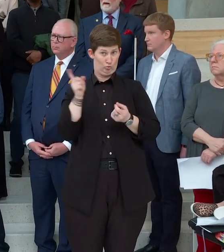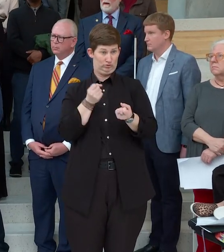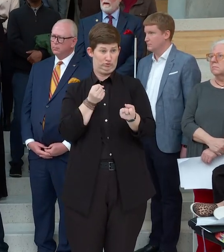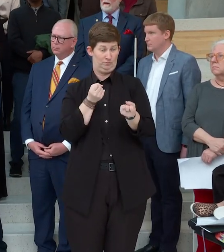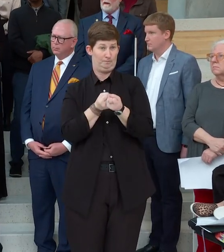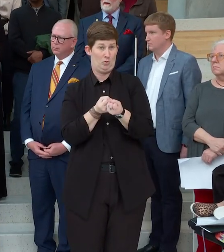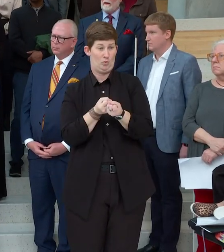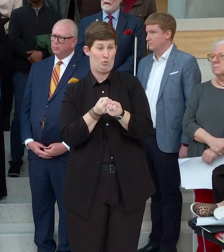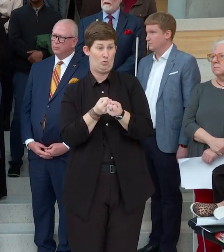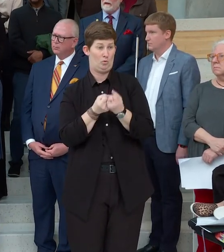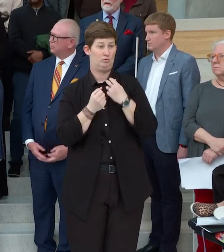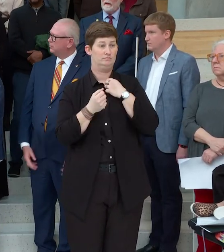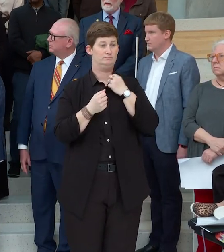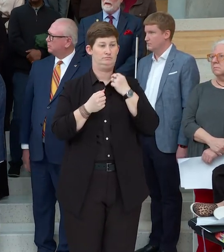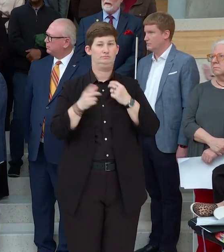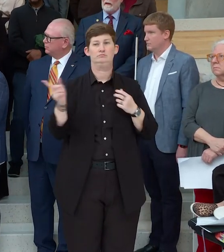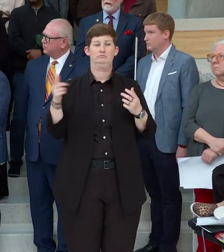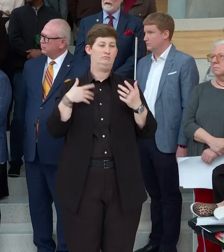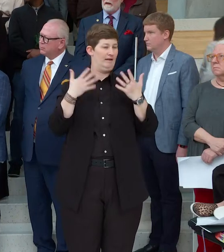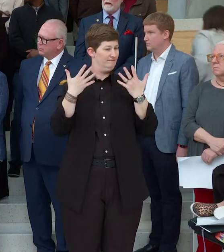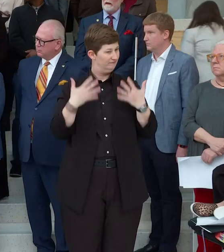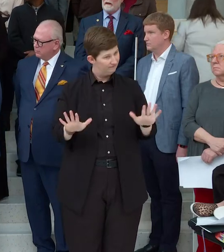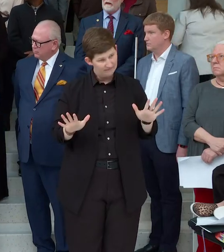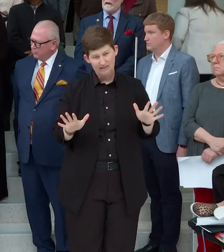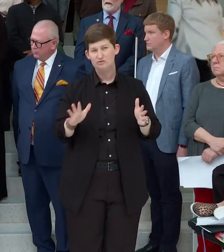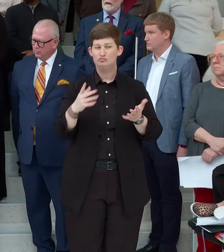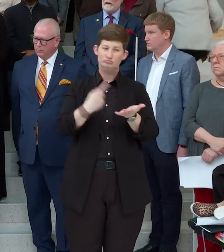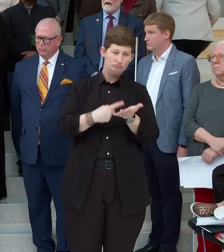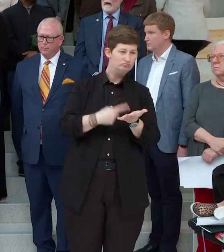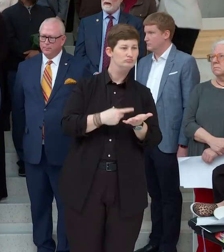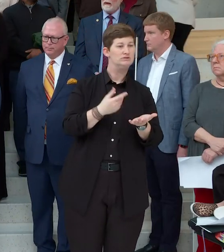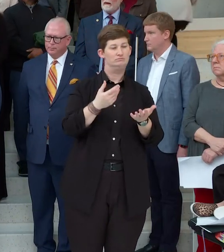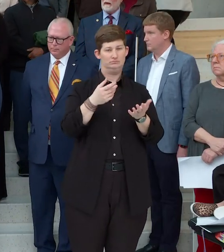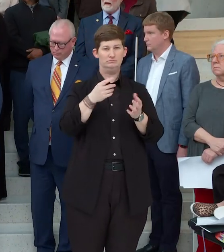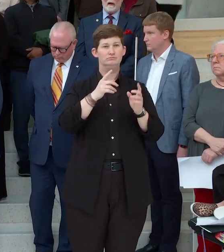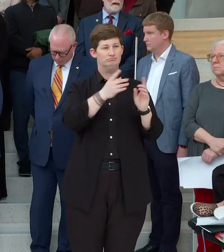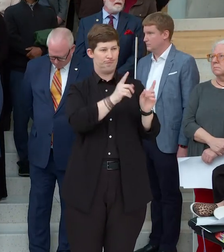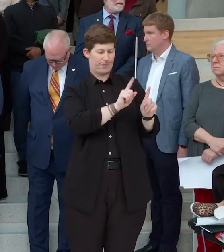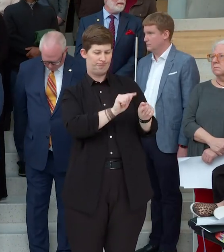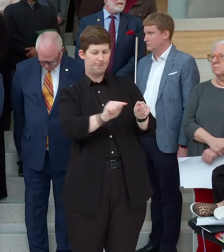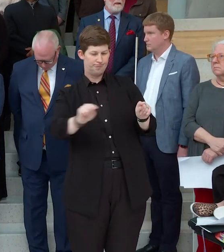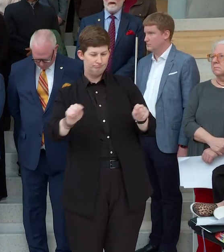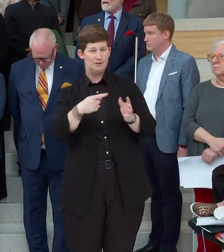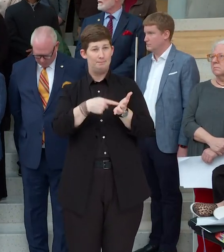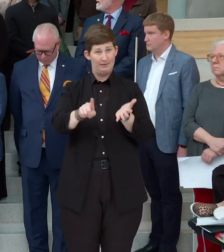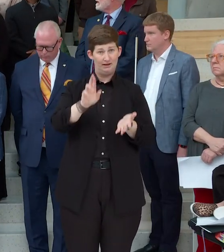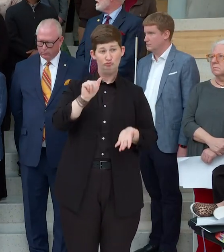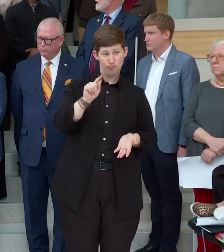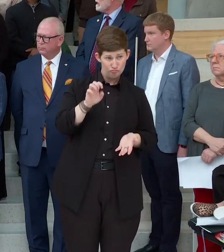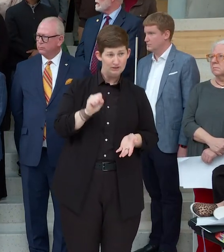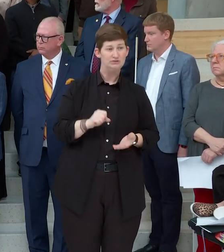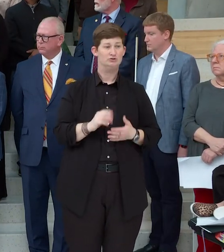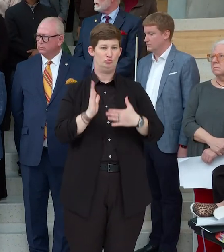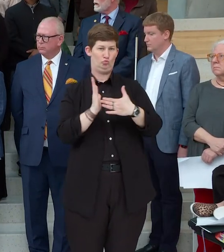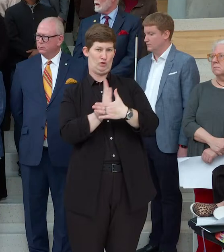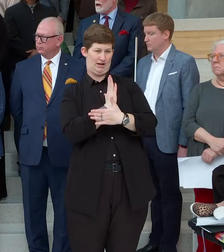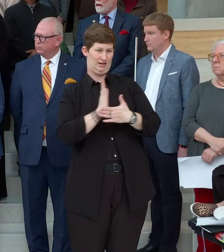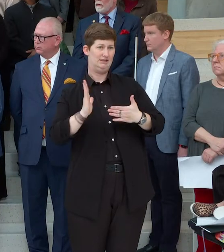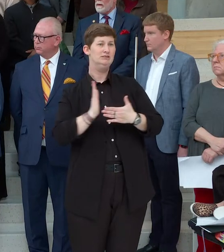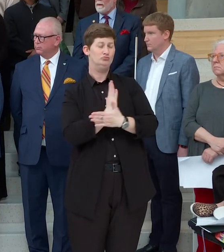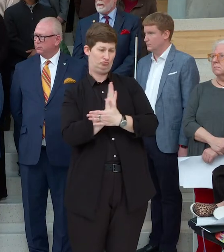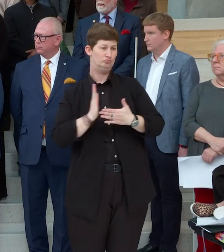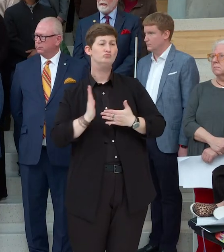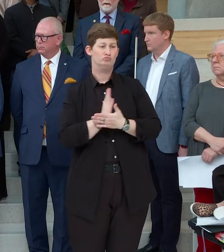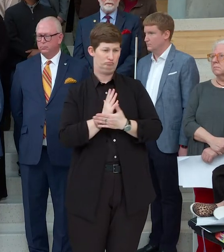I've put forward a series of different pay rates, all of which come in the range that was authored by the